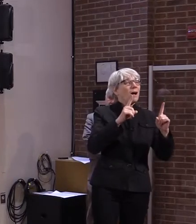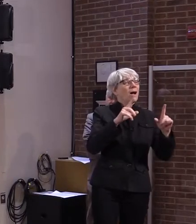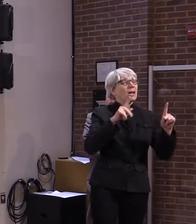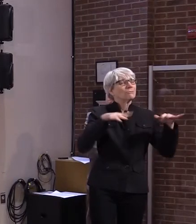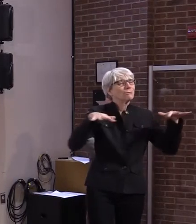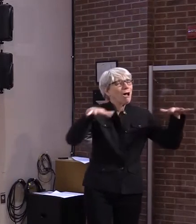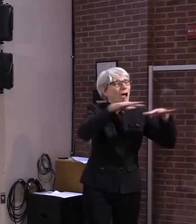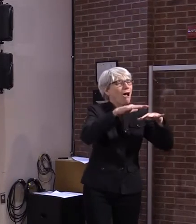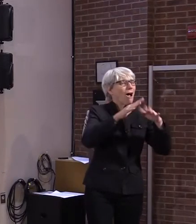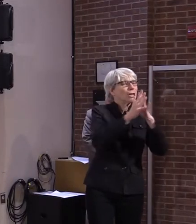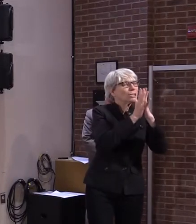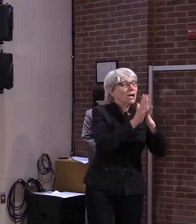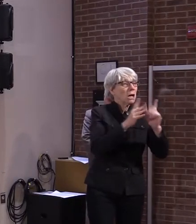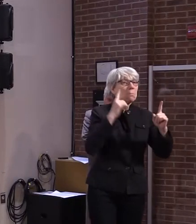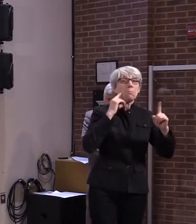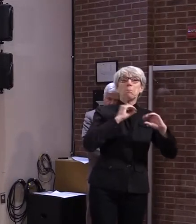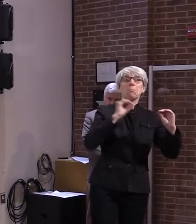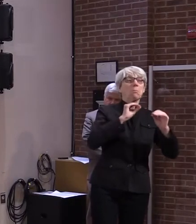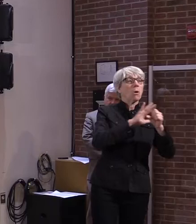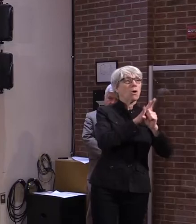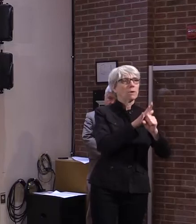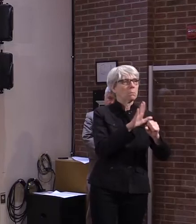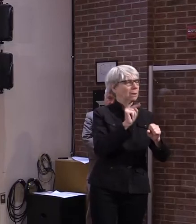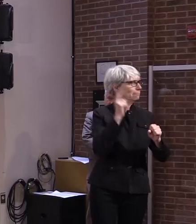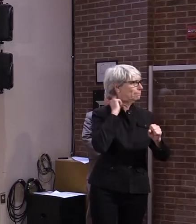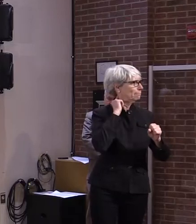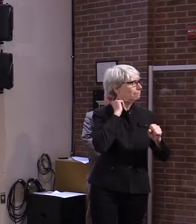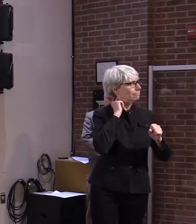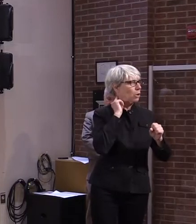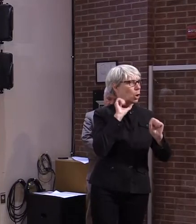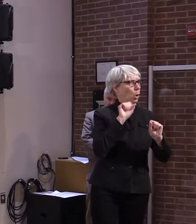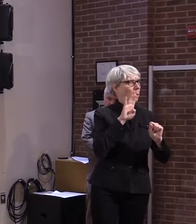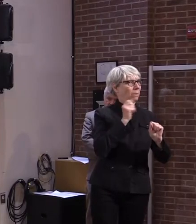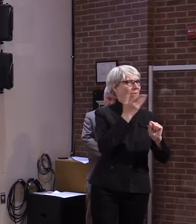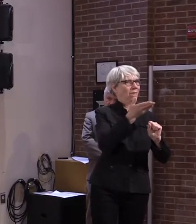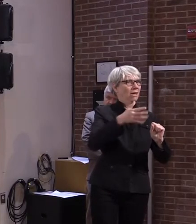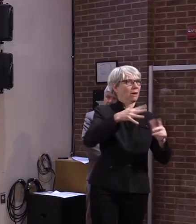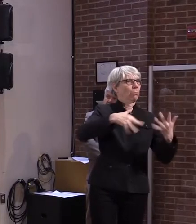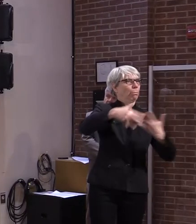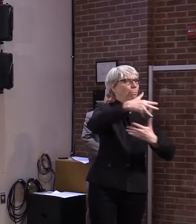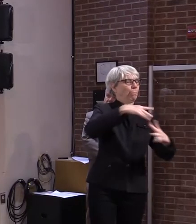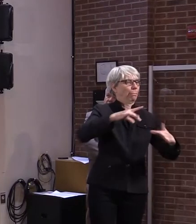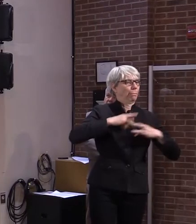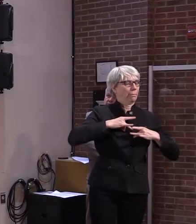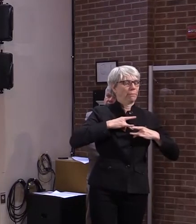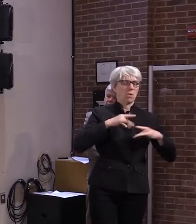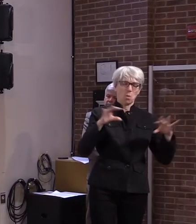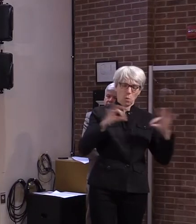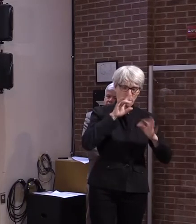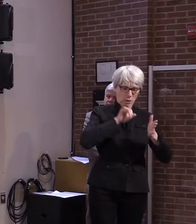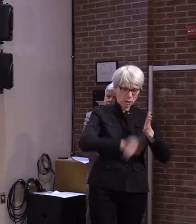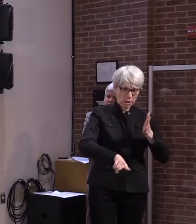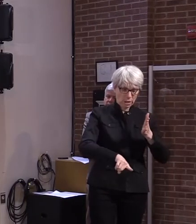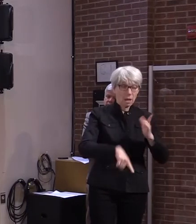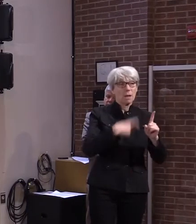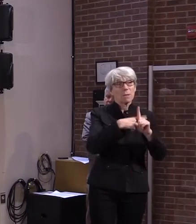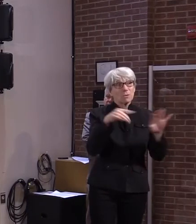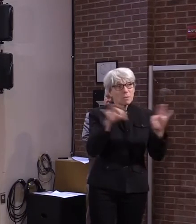gathering. And always keep washing your hands, especially as other seasonal respiratory illnesses begin to